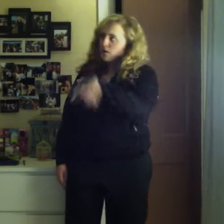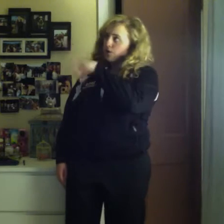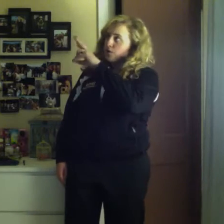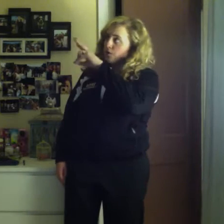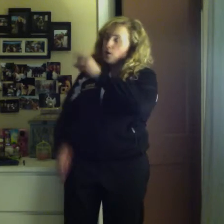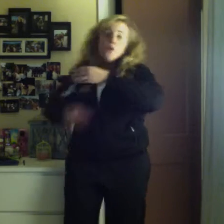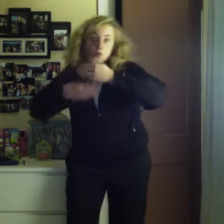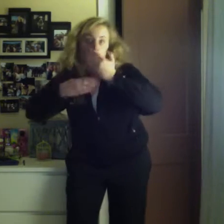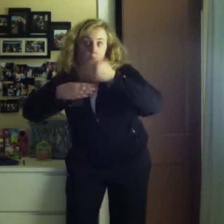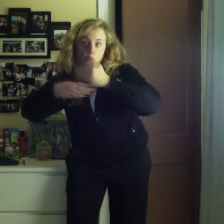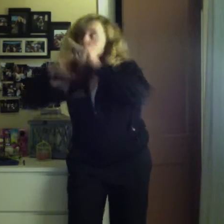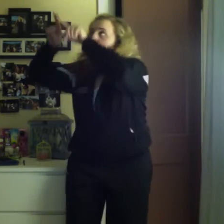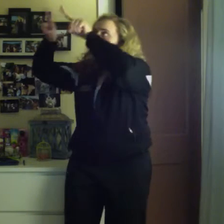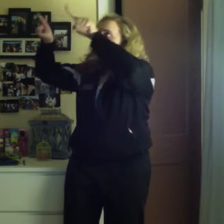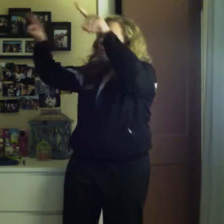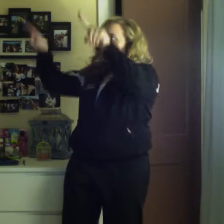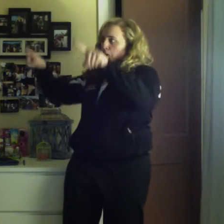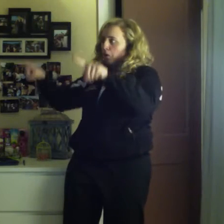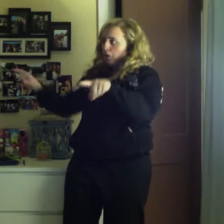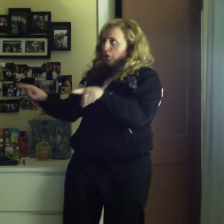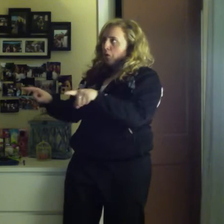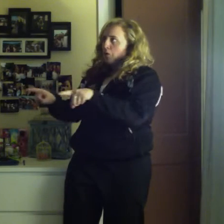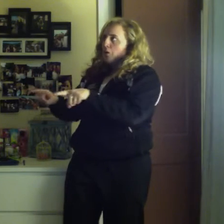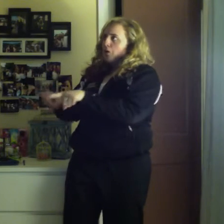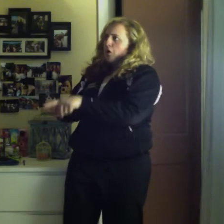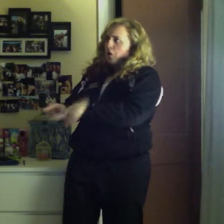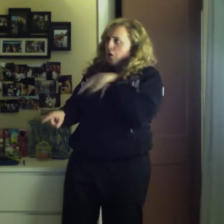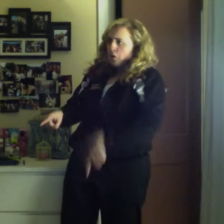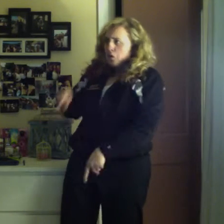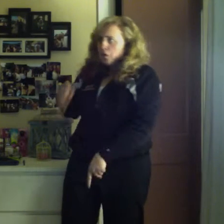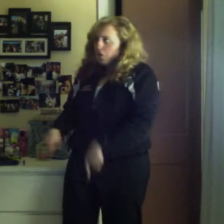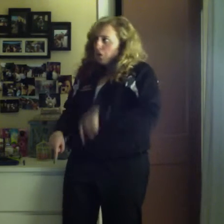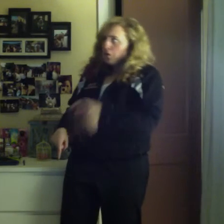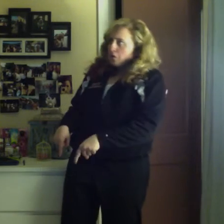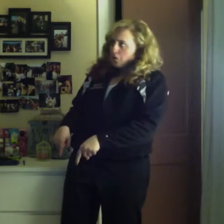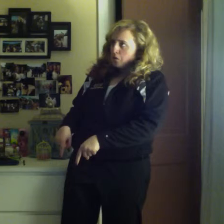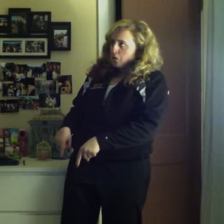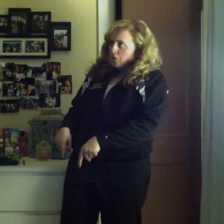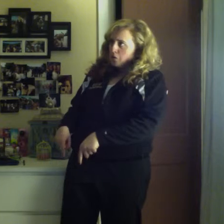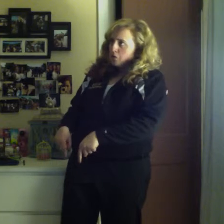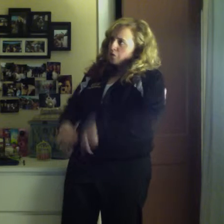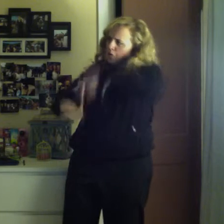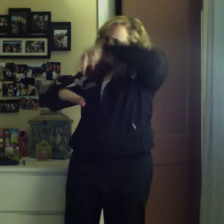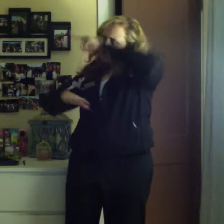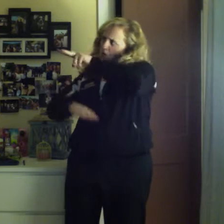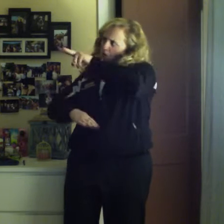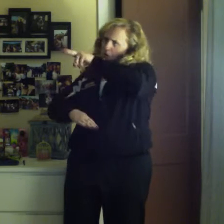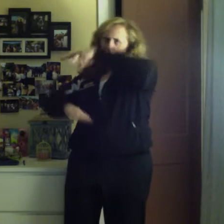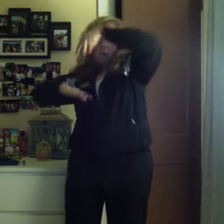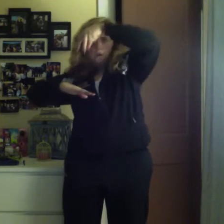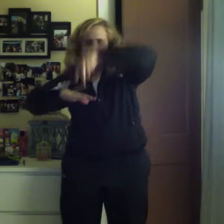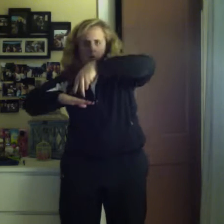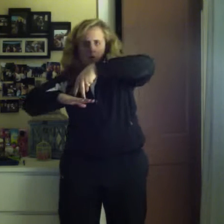We are going to empower every individual and every organization to do more and achieve more.